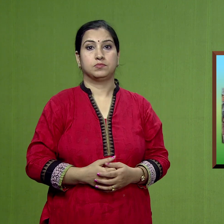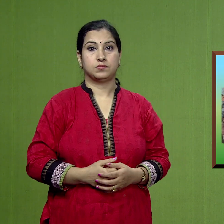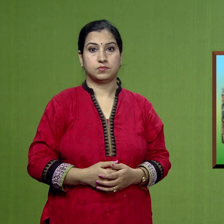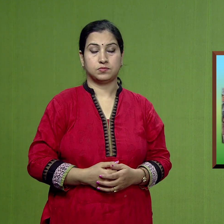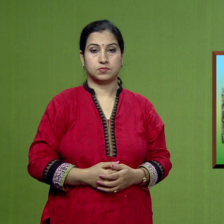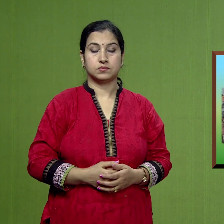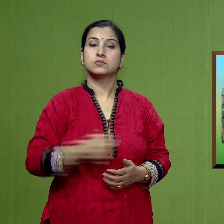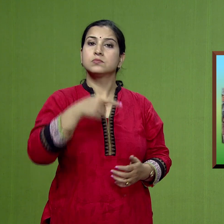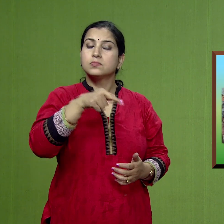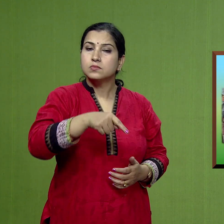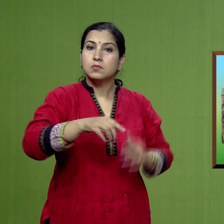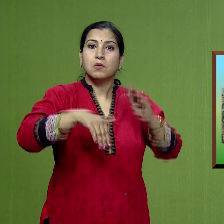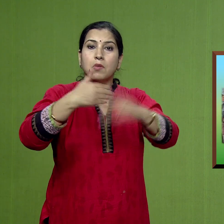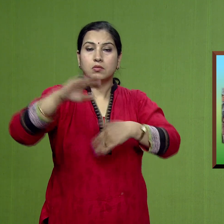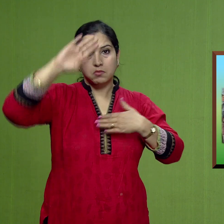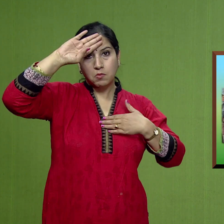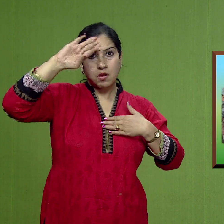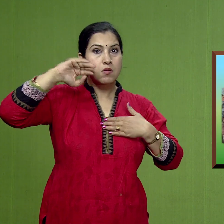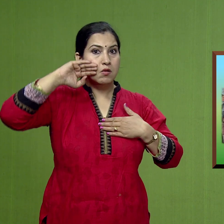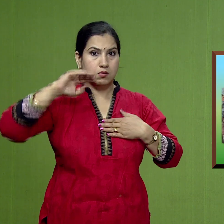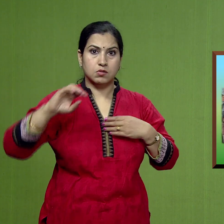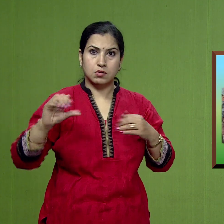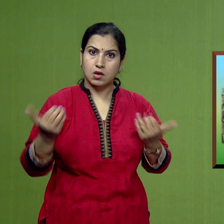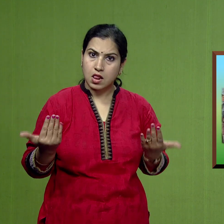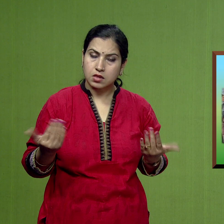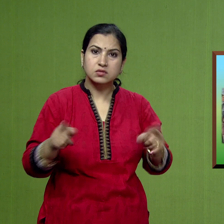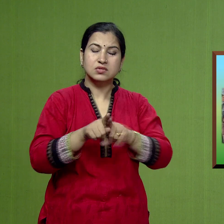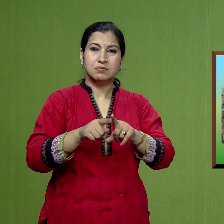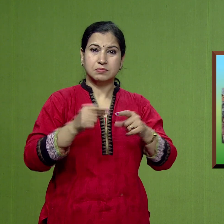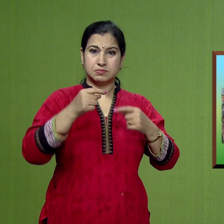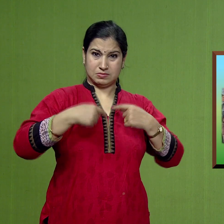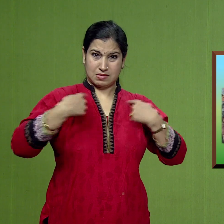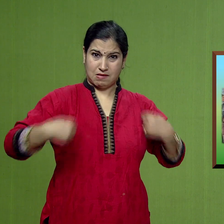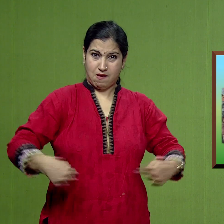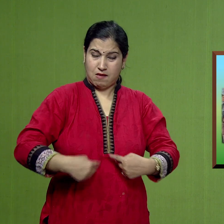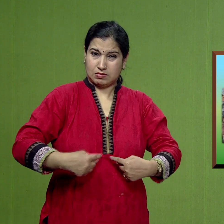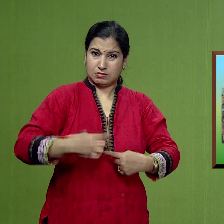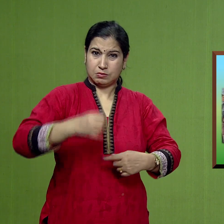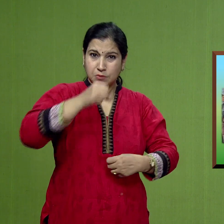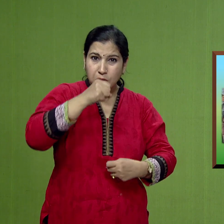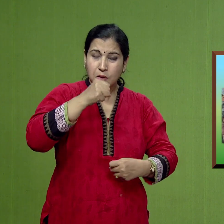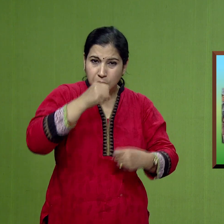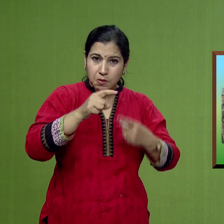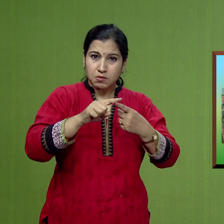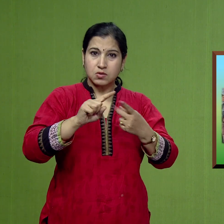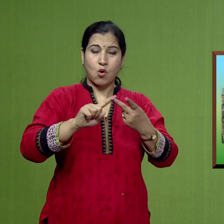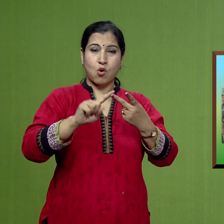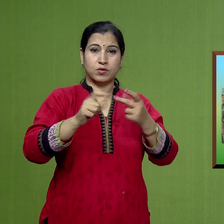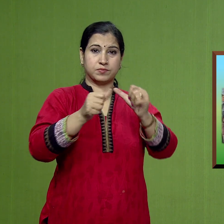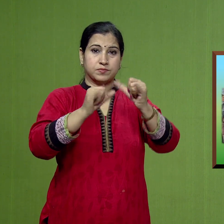It leads to disease like bronchitis and asthma.